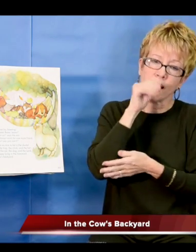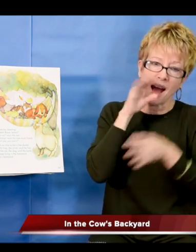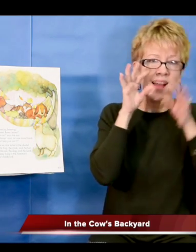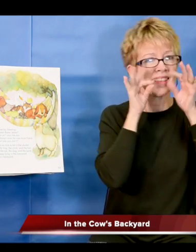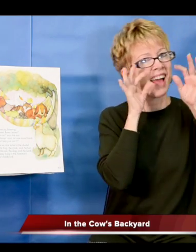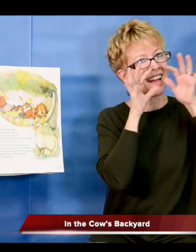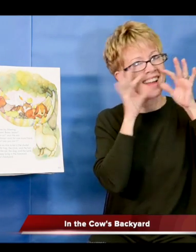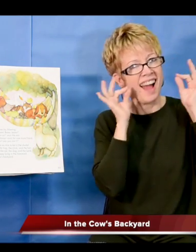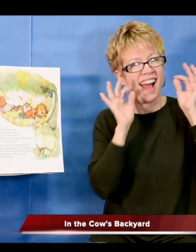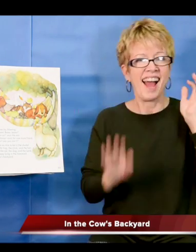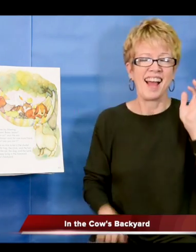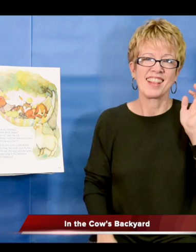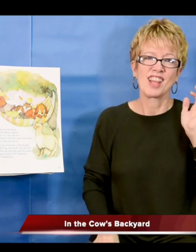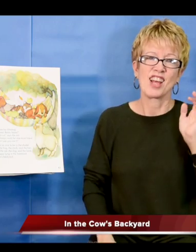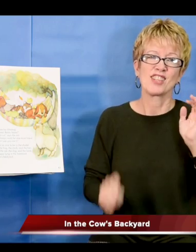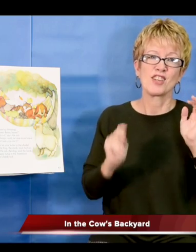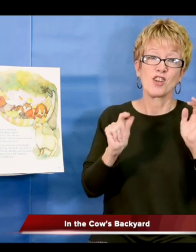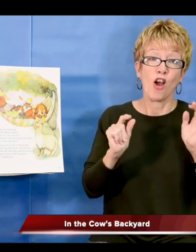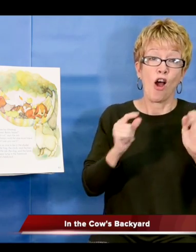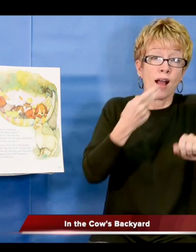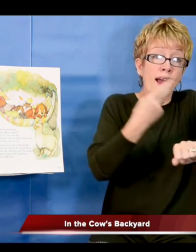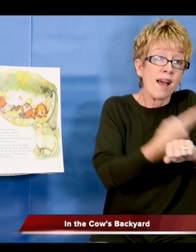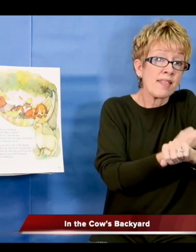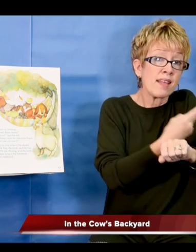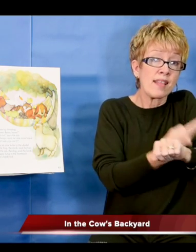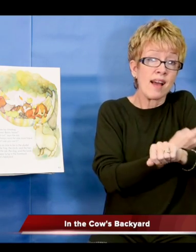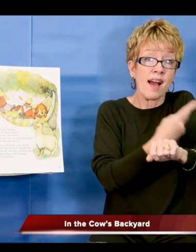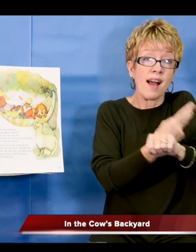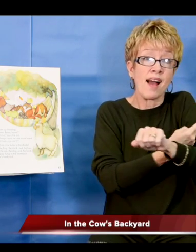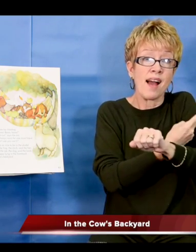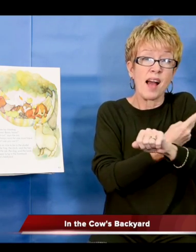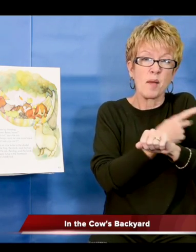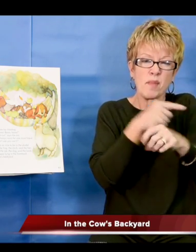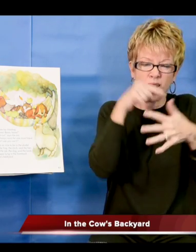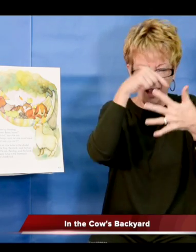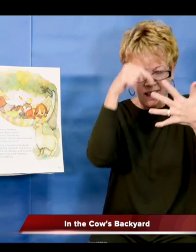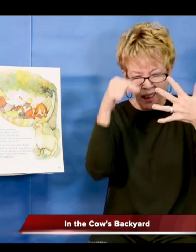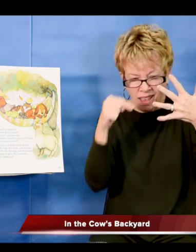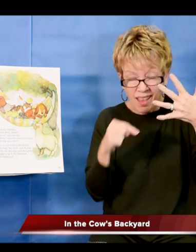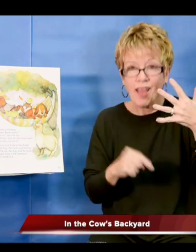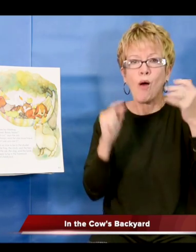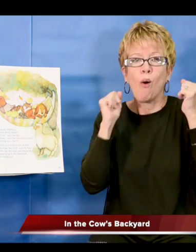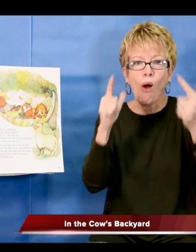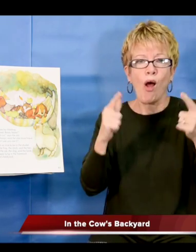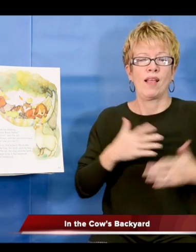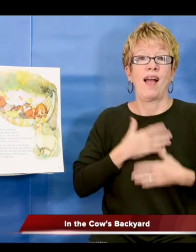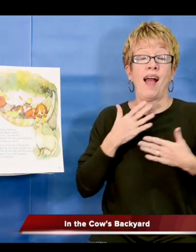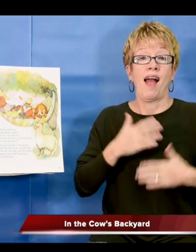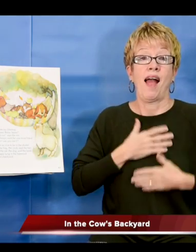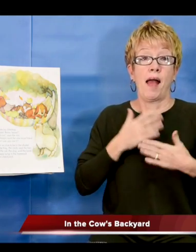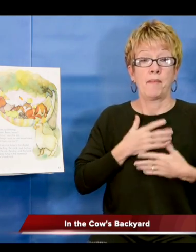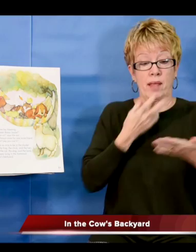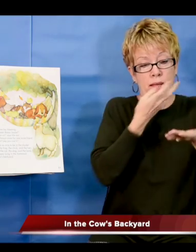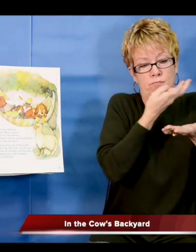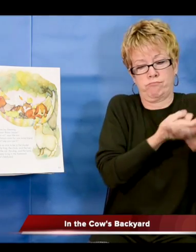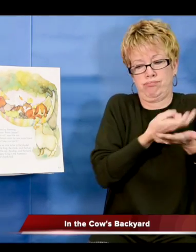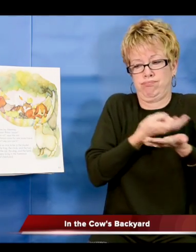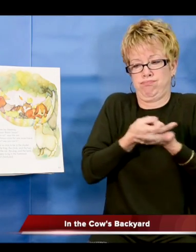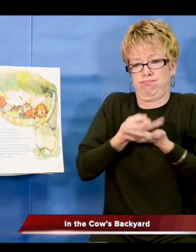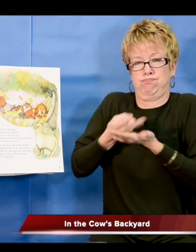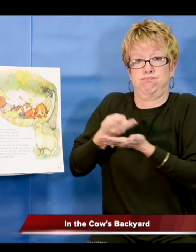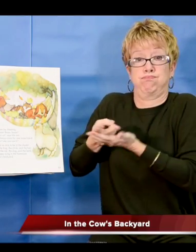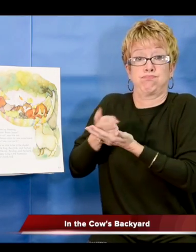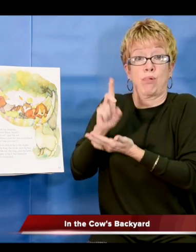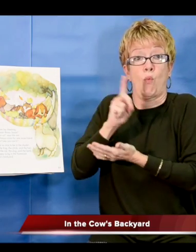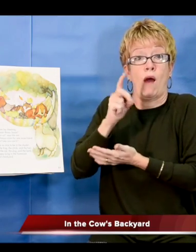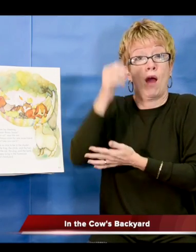the cat, the dog, and the lamb are all happy lying in the hammock in